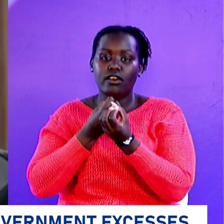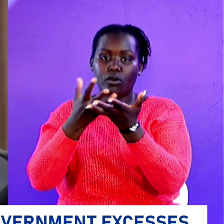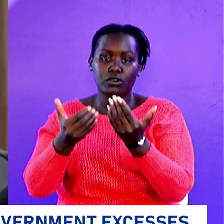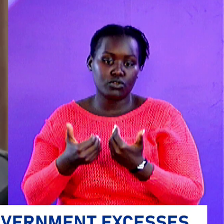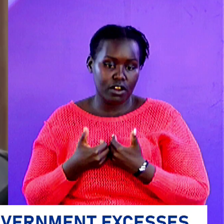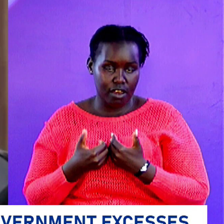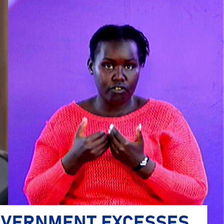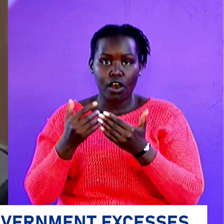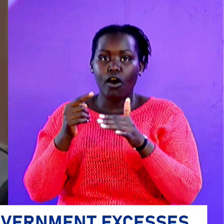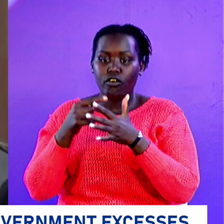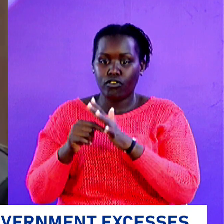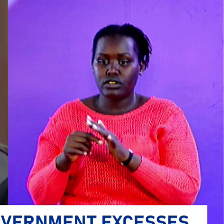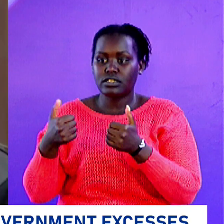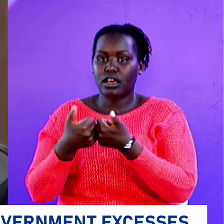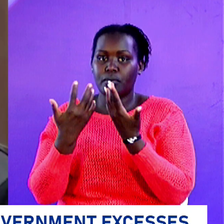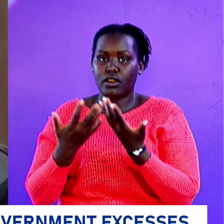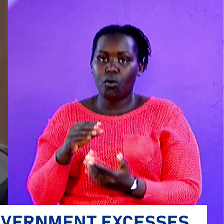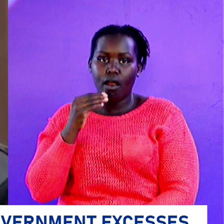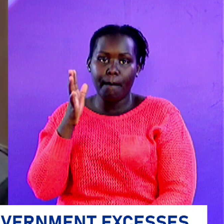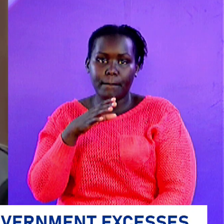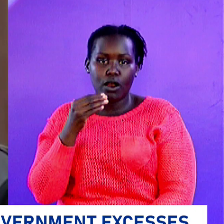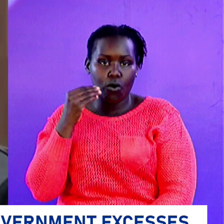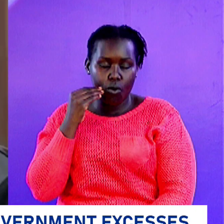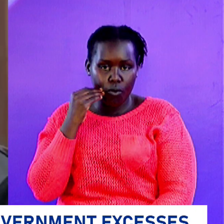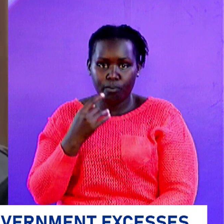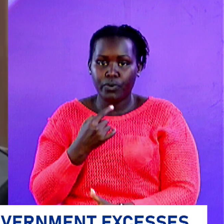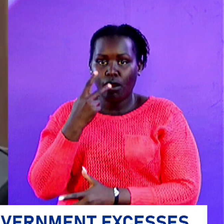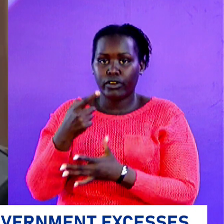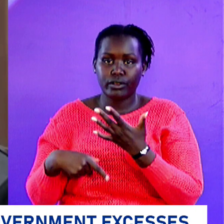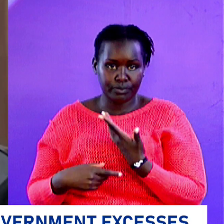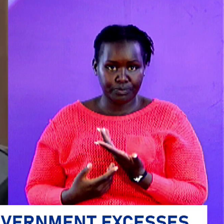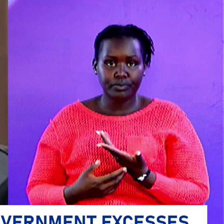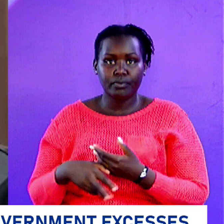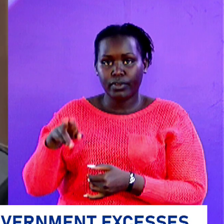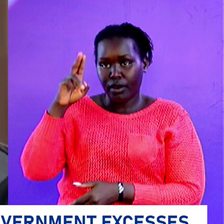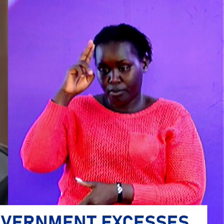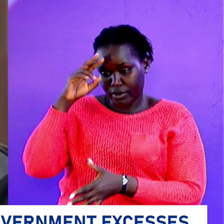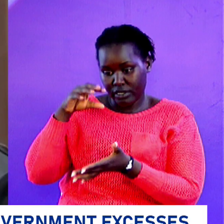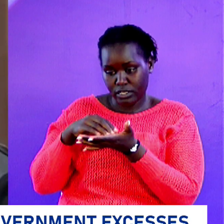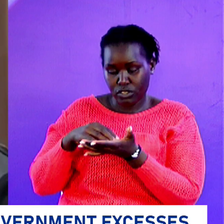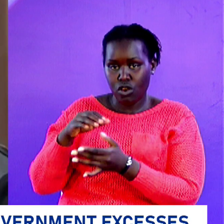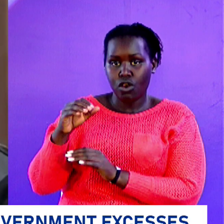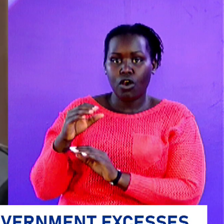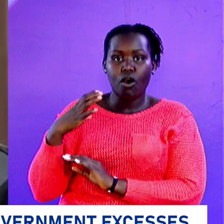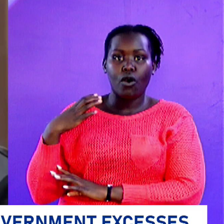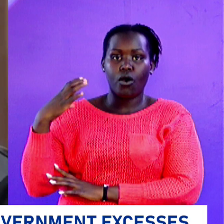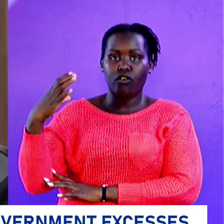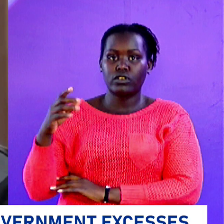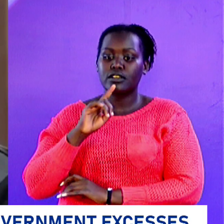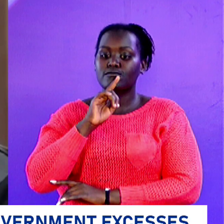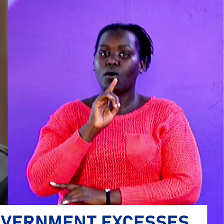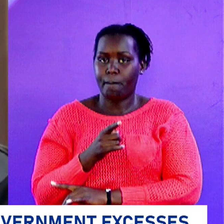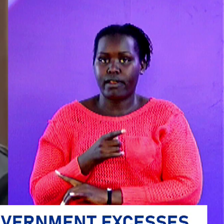what is going on back home. Let me tell officers commanding police stations, officers commanding police